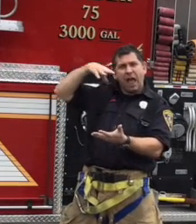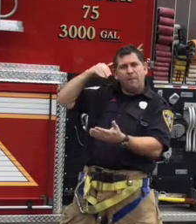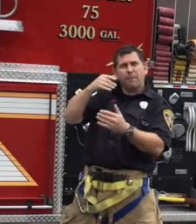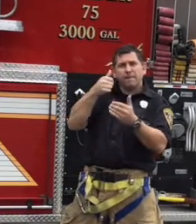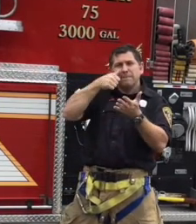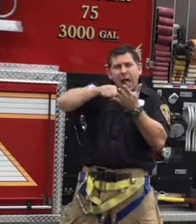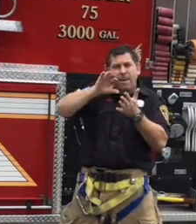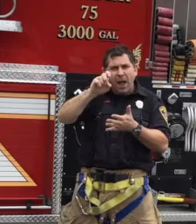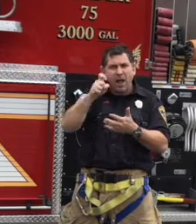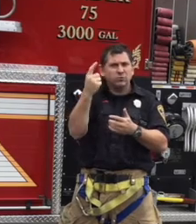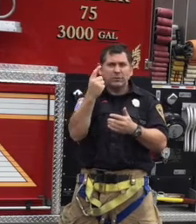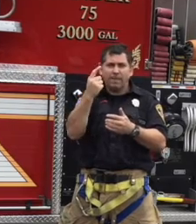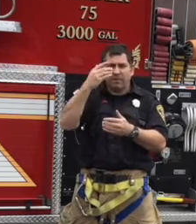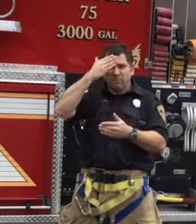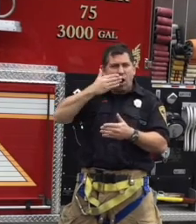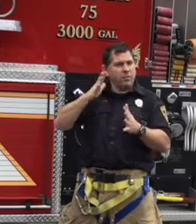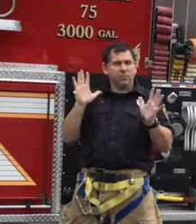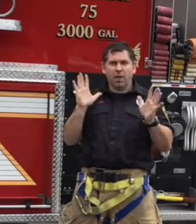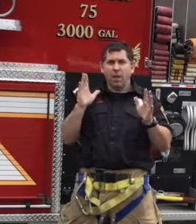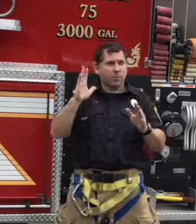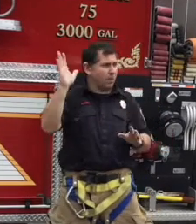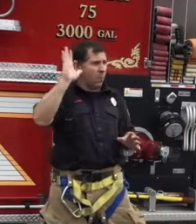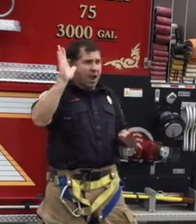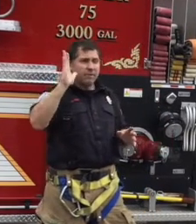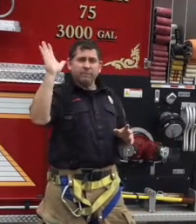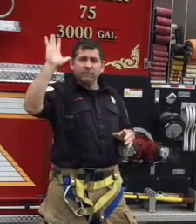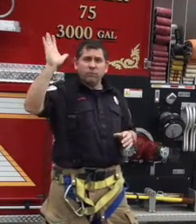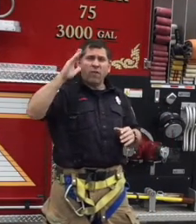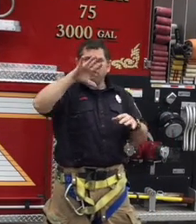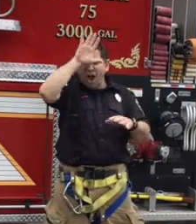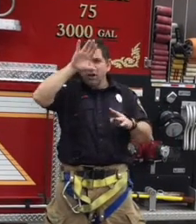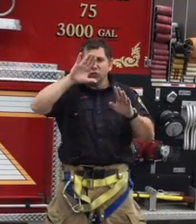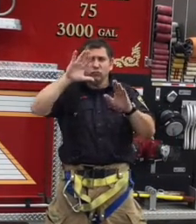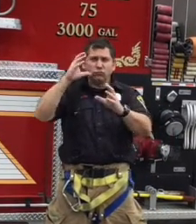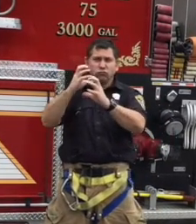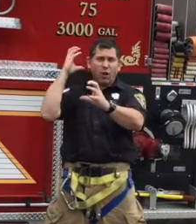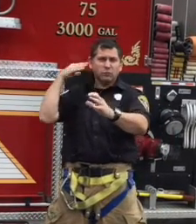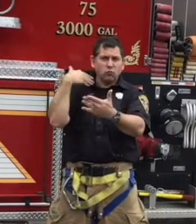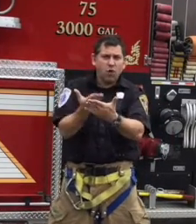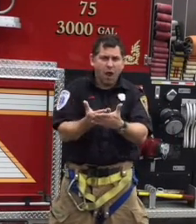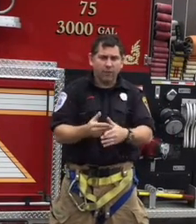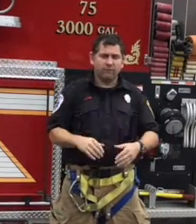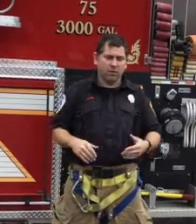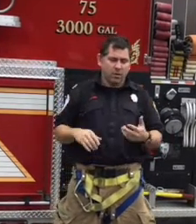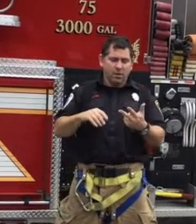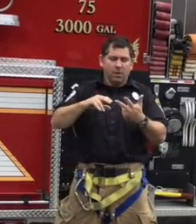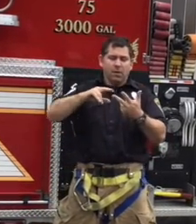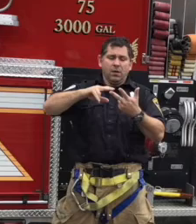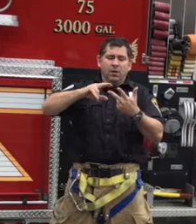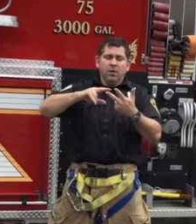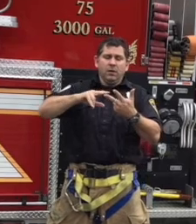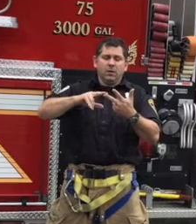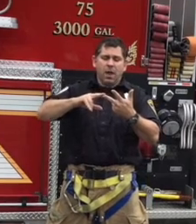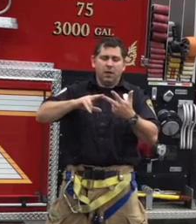in a common area. Like I said, maybe by the mailbox, and wait for the fire trucks to